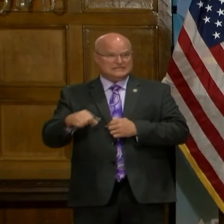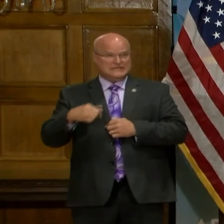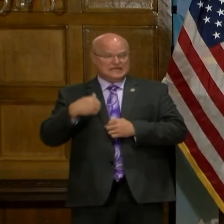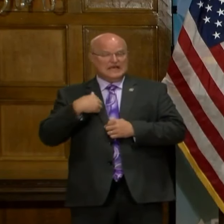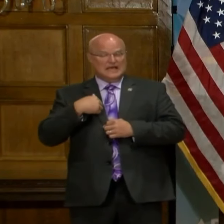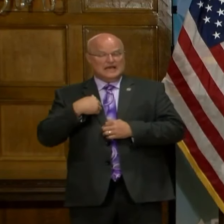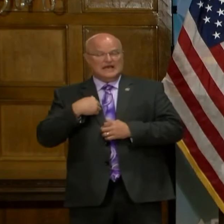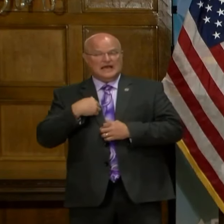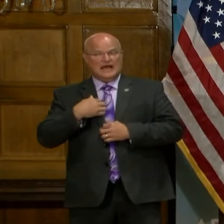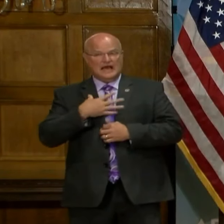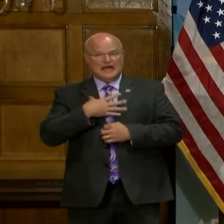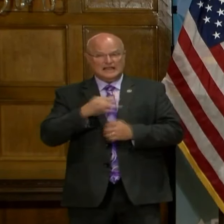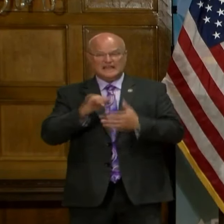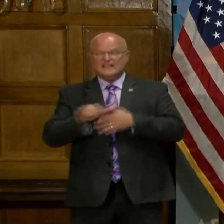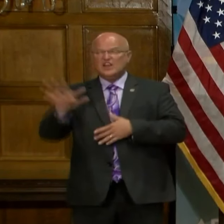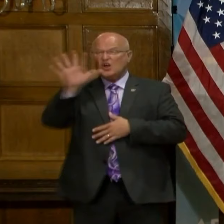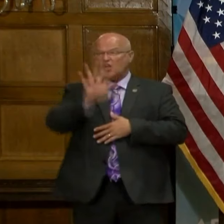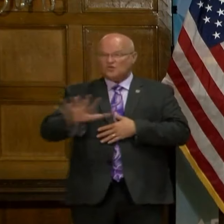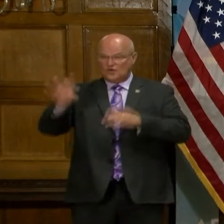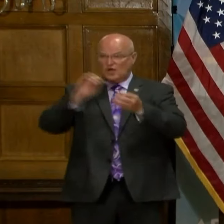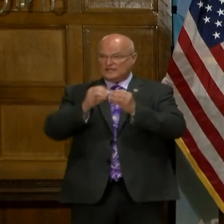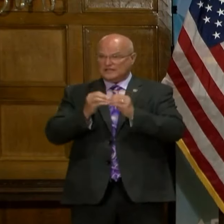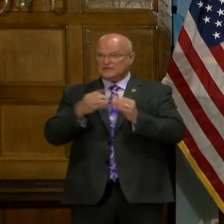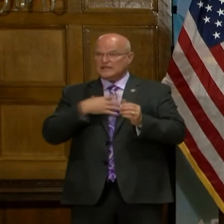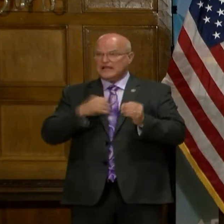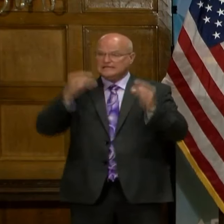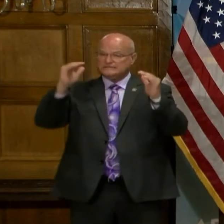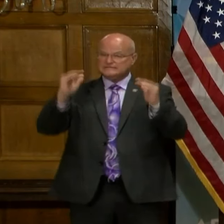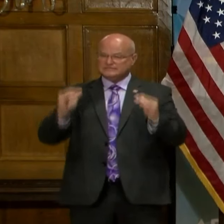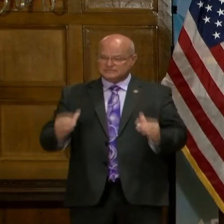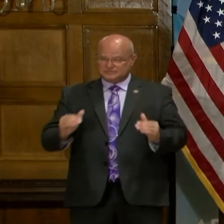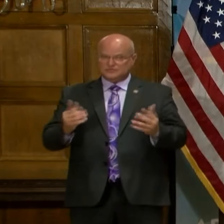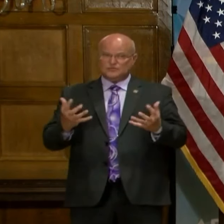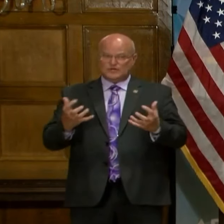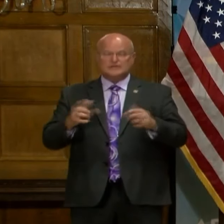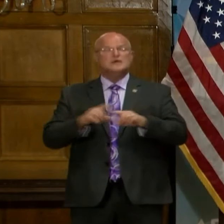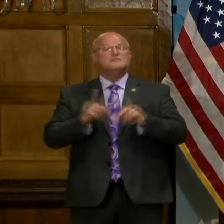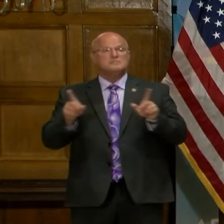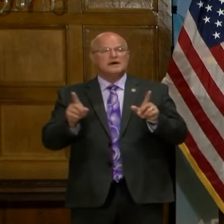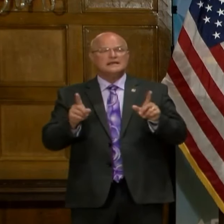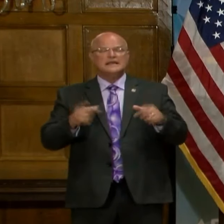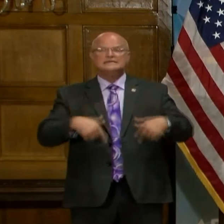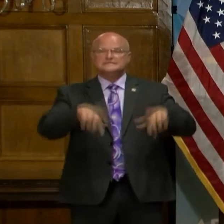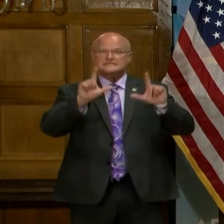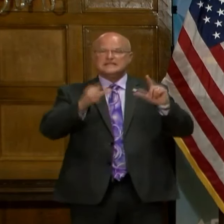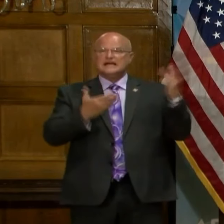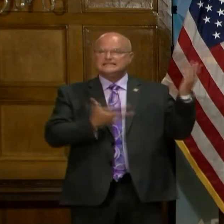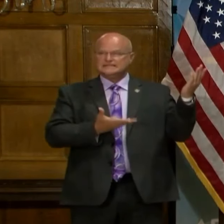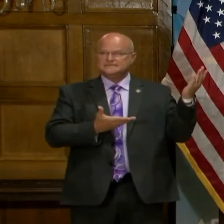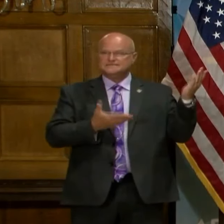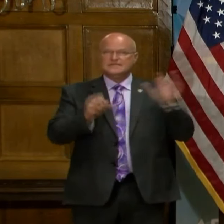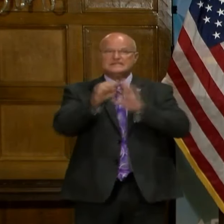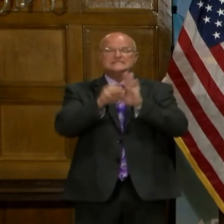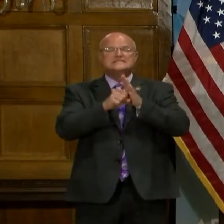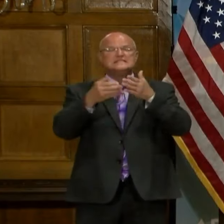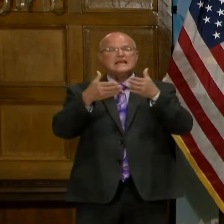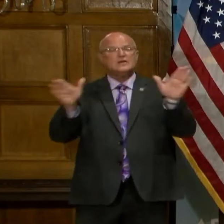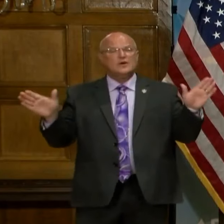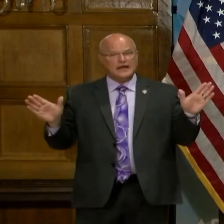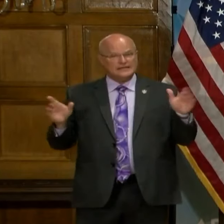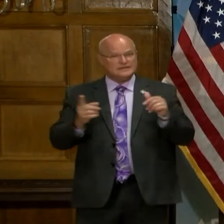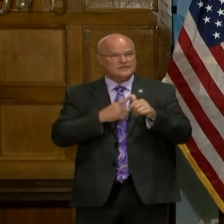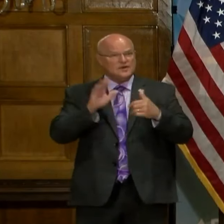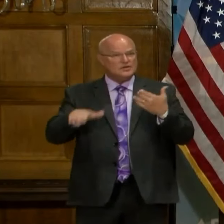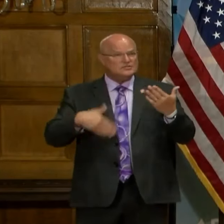like that overall number, even though we'd like to bring it down some. And let's go through the slides statewide. First of